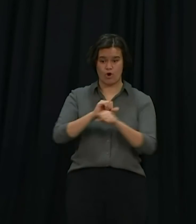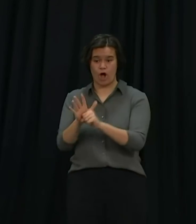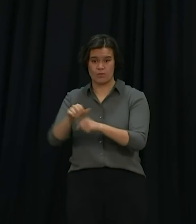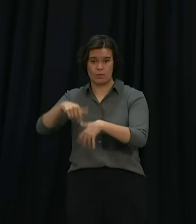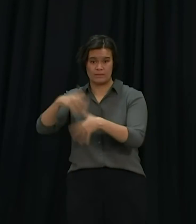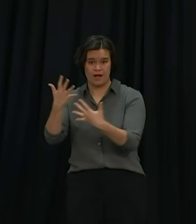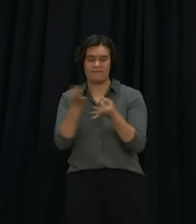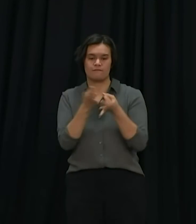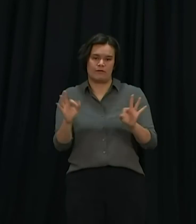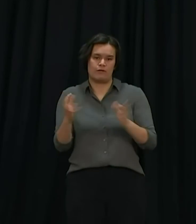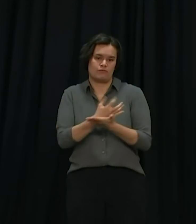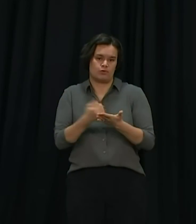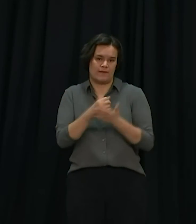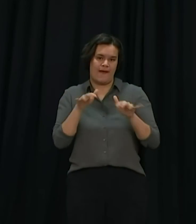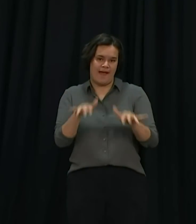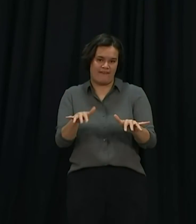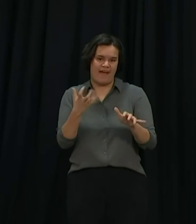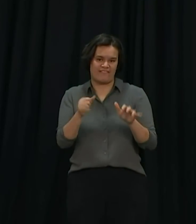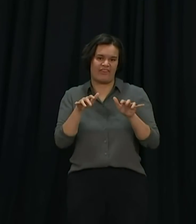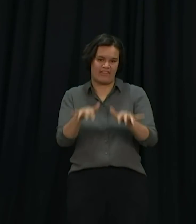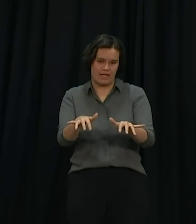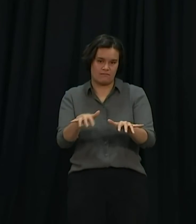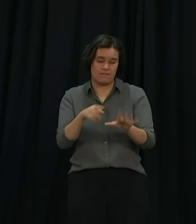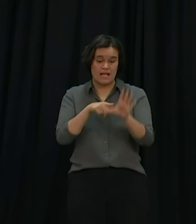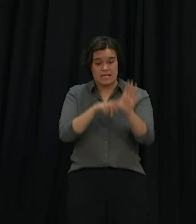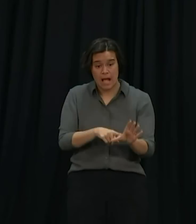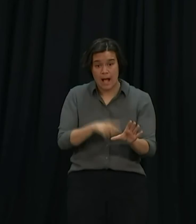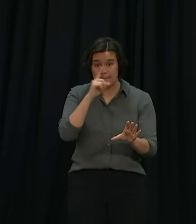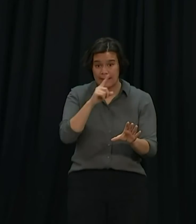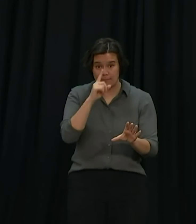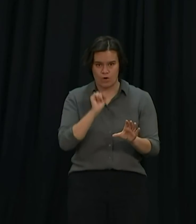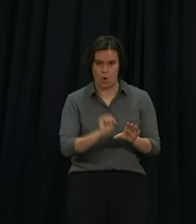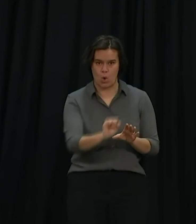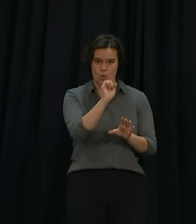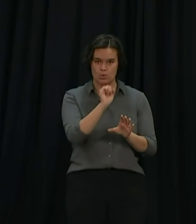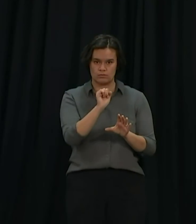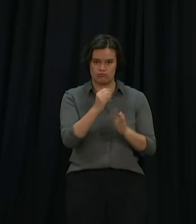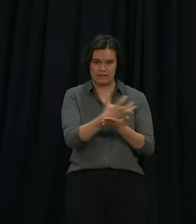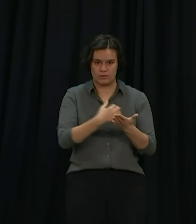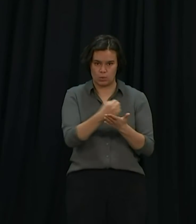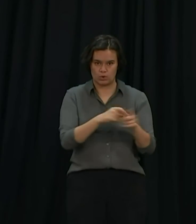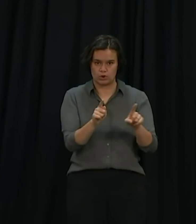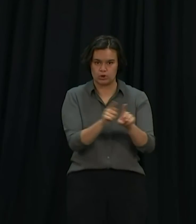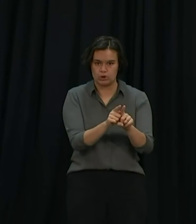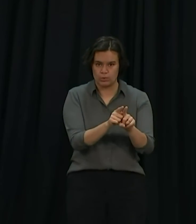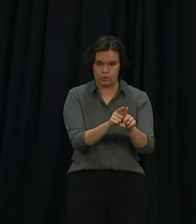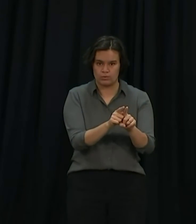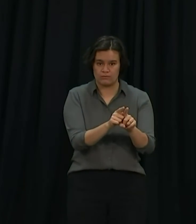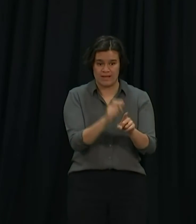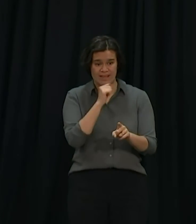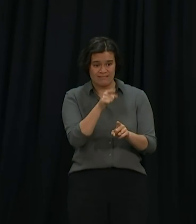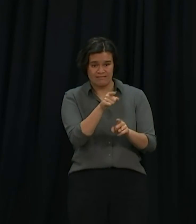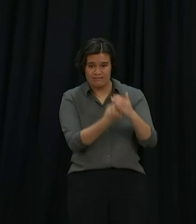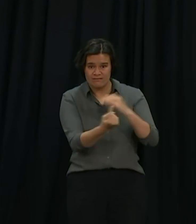free resources. These include tools targeted at young people who may be finding this time challenging, in particular those isolating